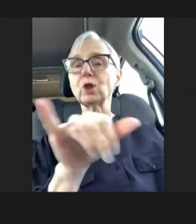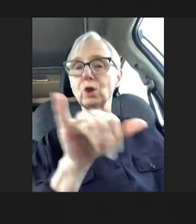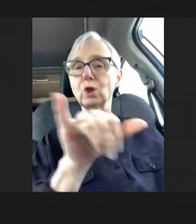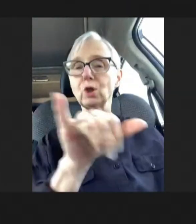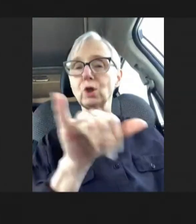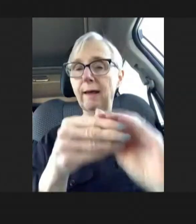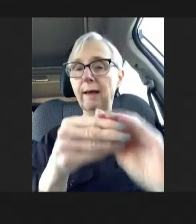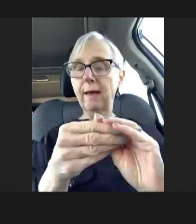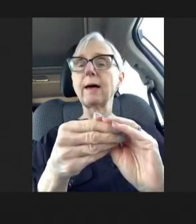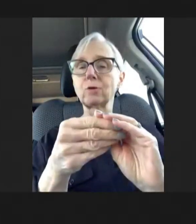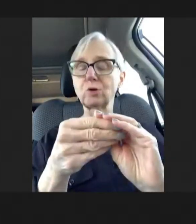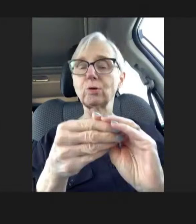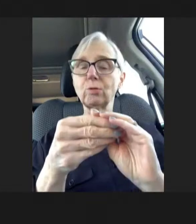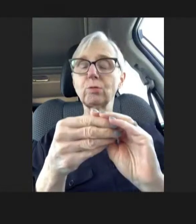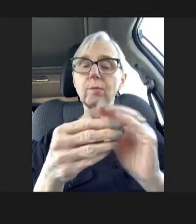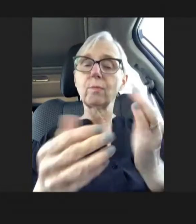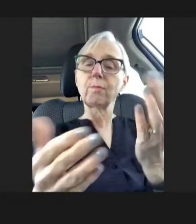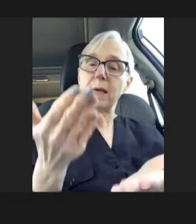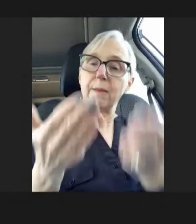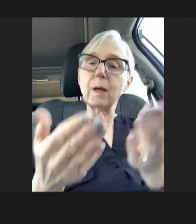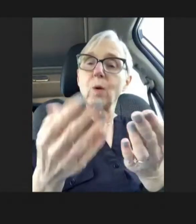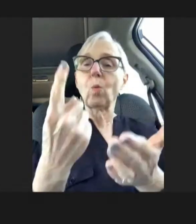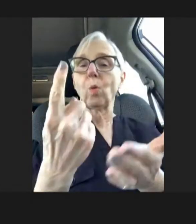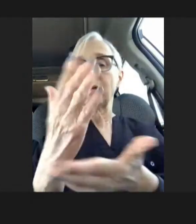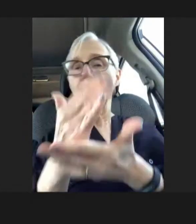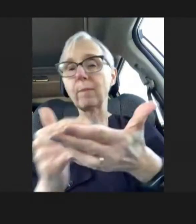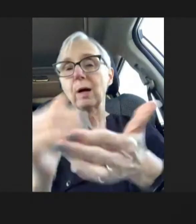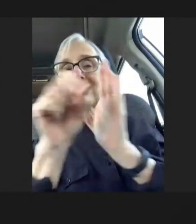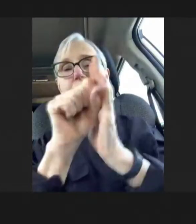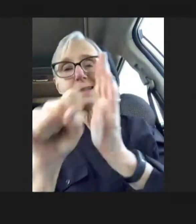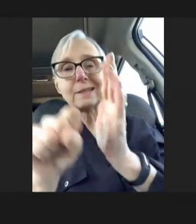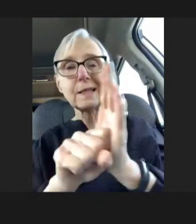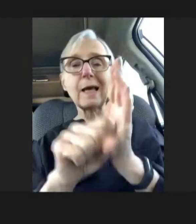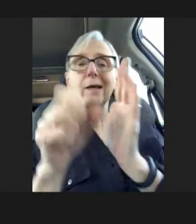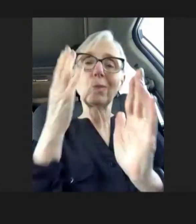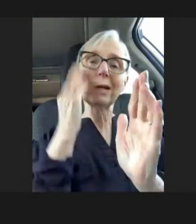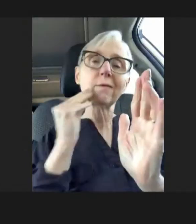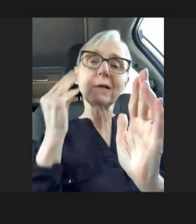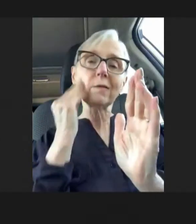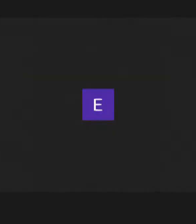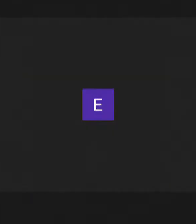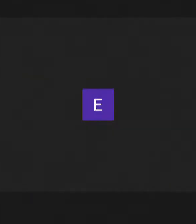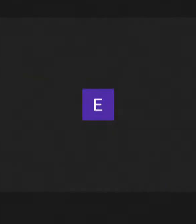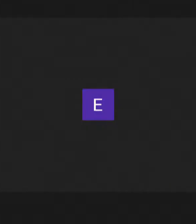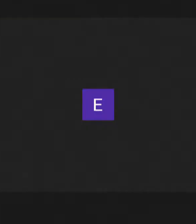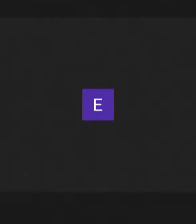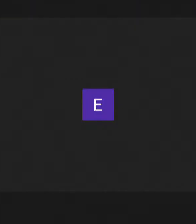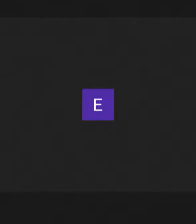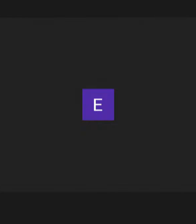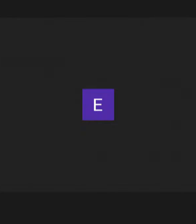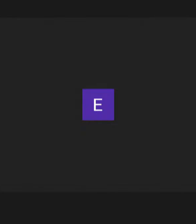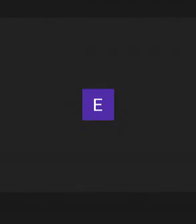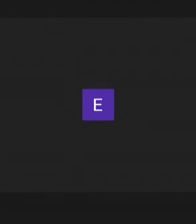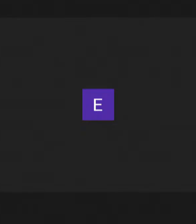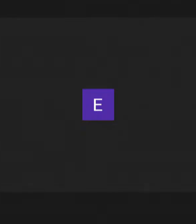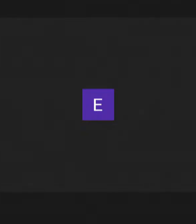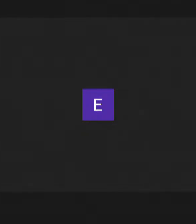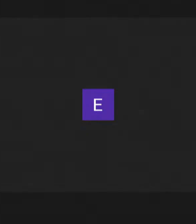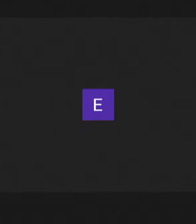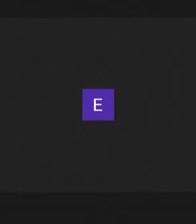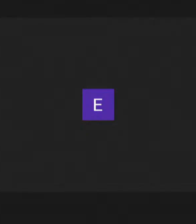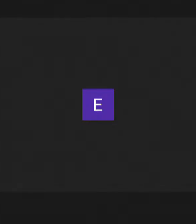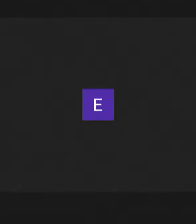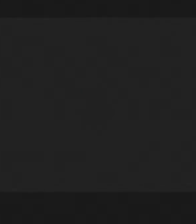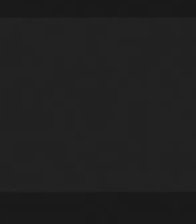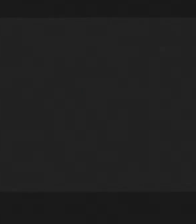in one region of the state might be having a very different experience from a hospital in another region of the state. I would also say that these data are going to lag a